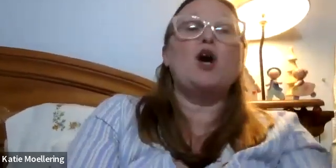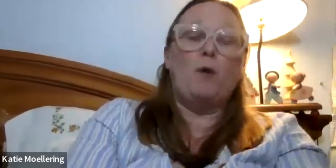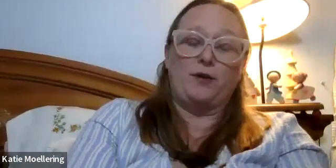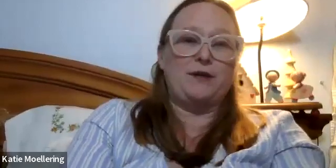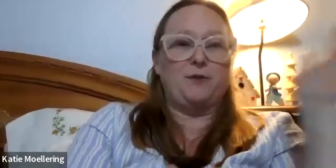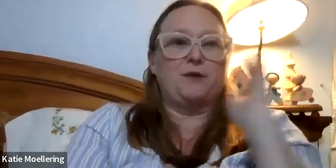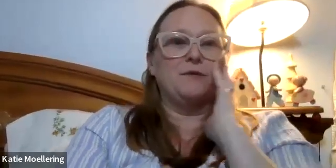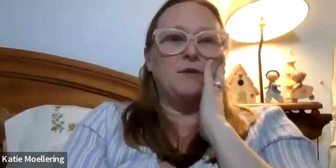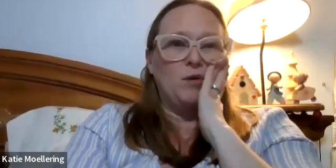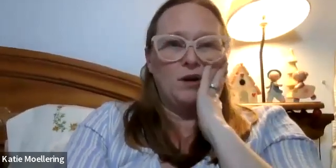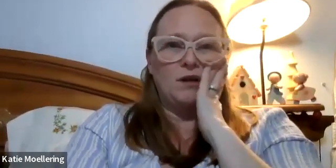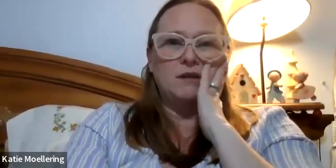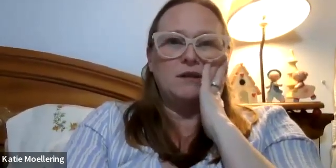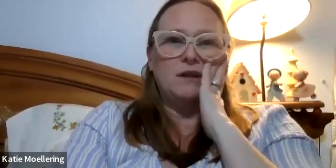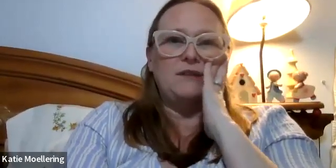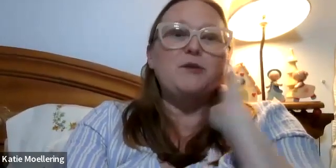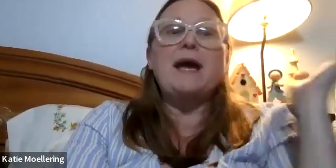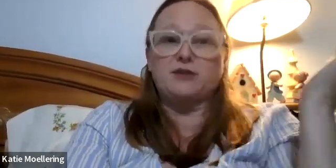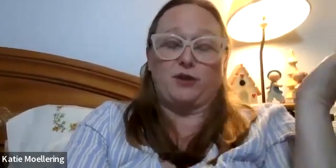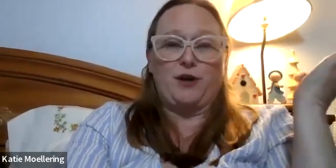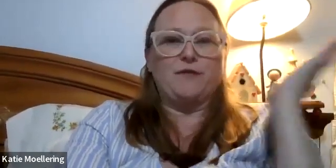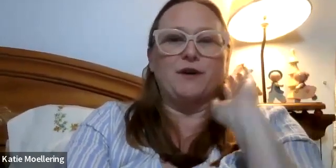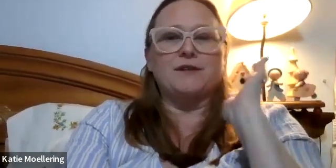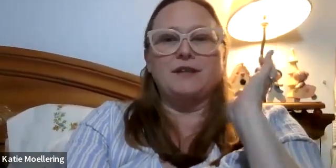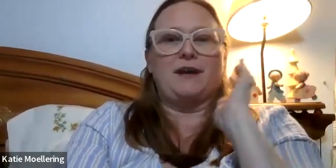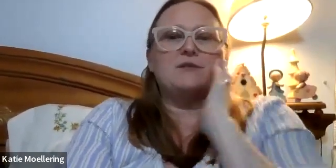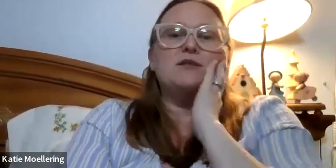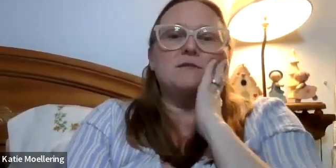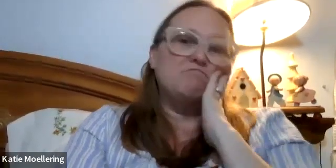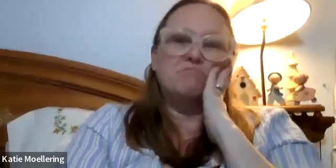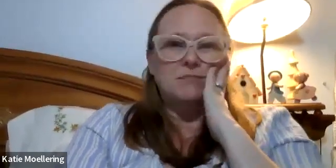go all the way through, or if you had turnover, I just,